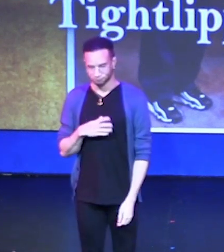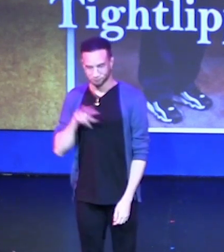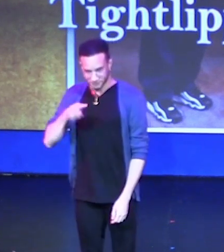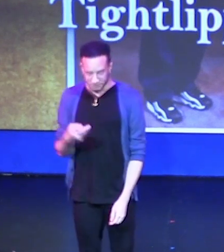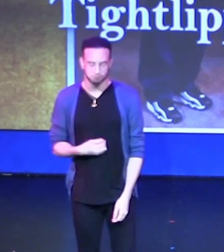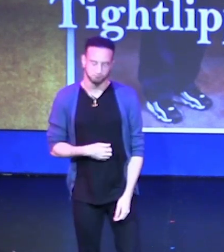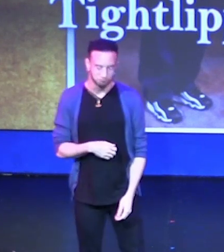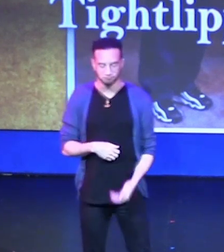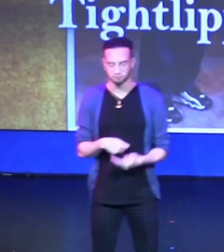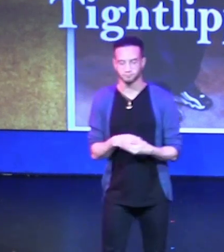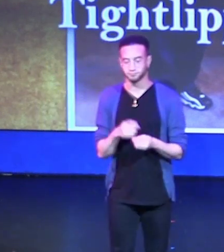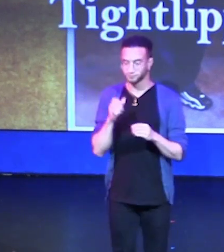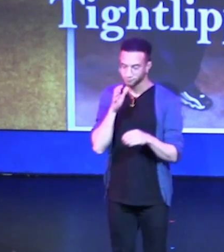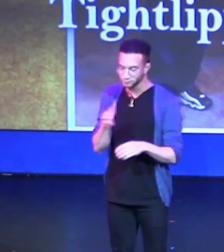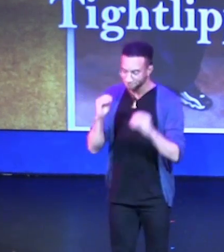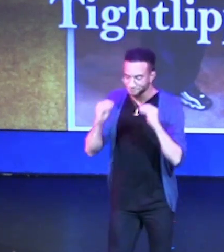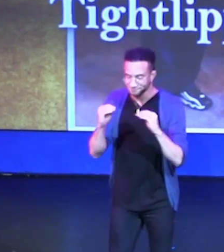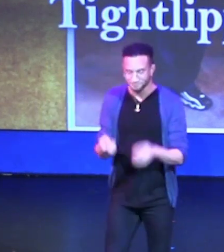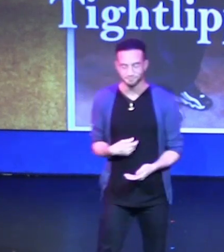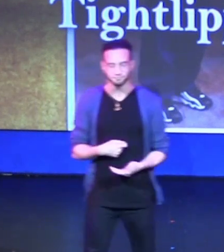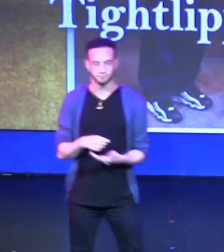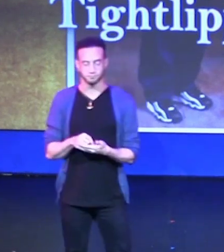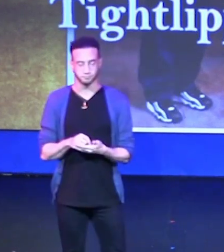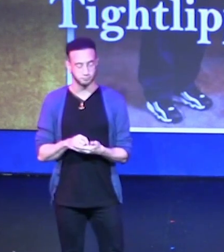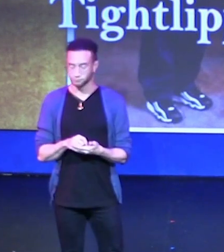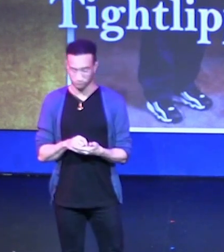And that was fine. So that was the second language I learned, English.